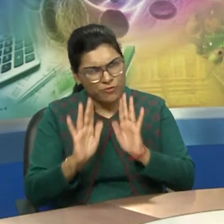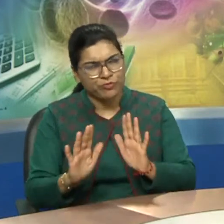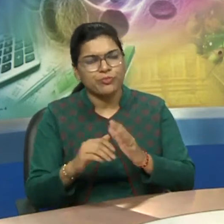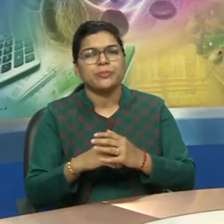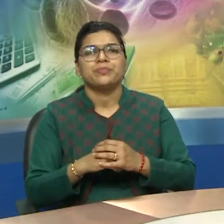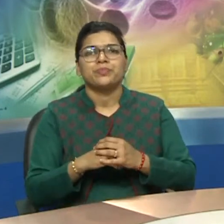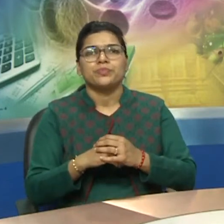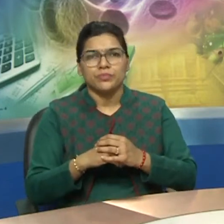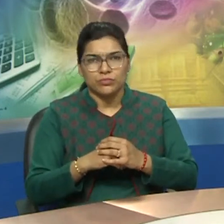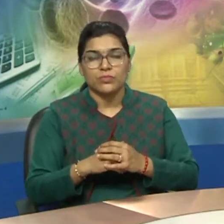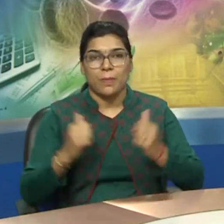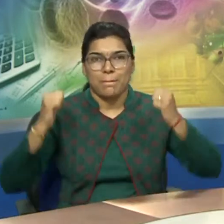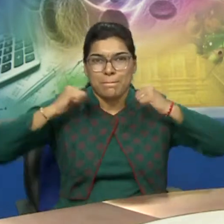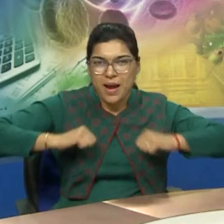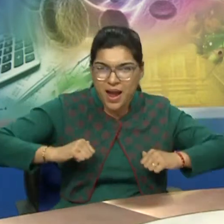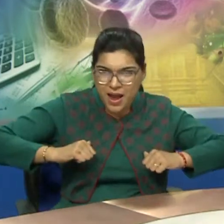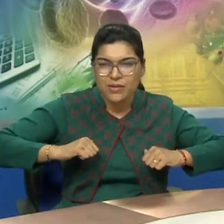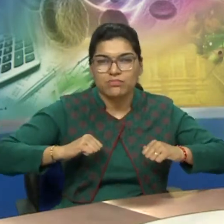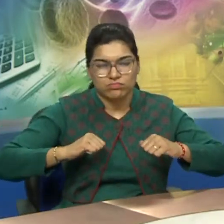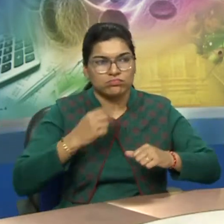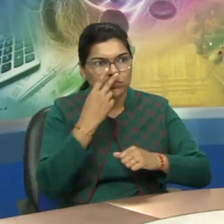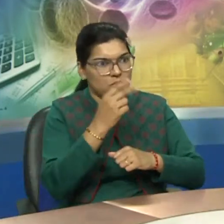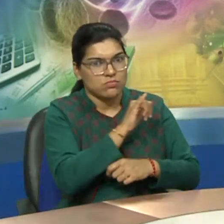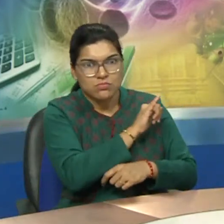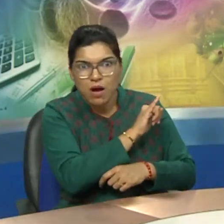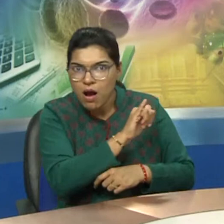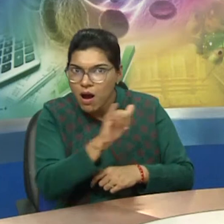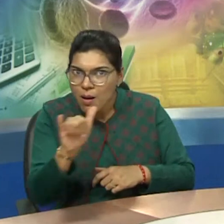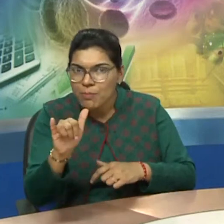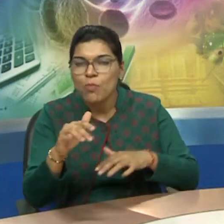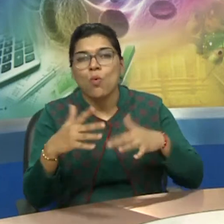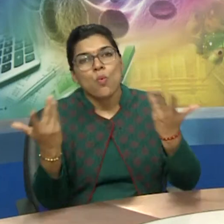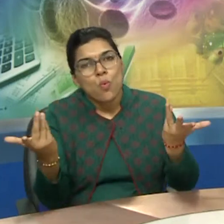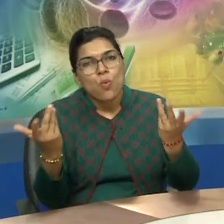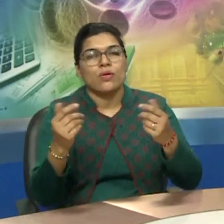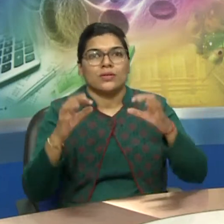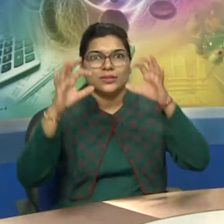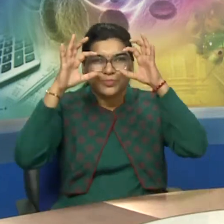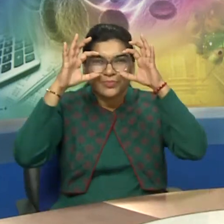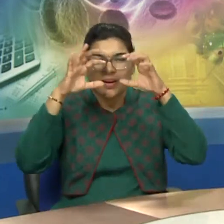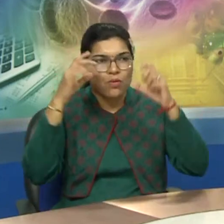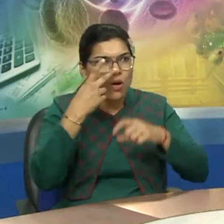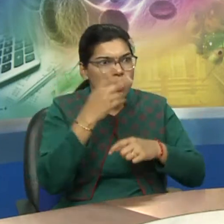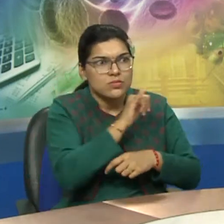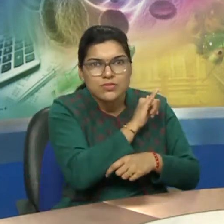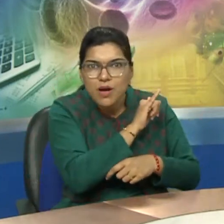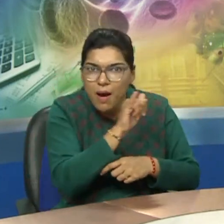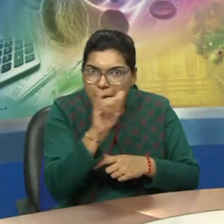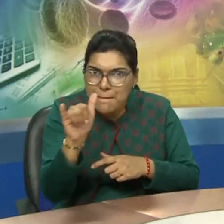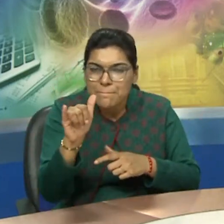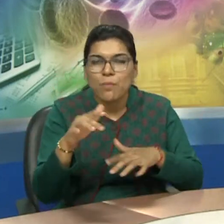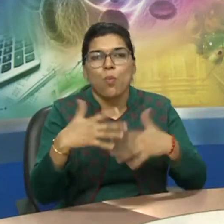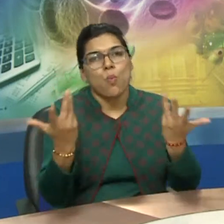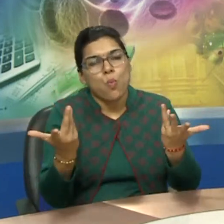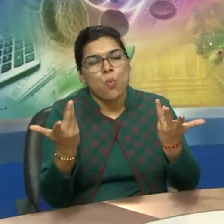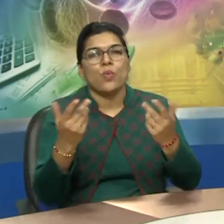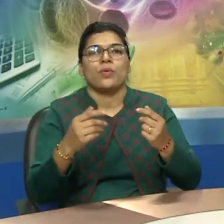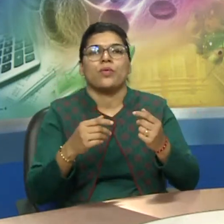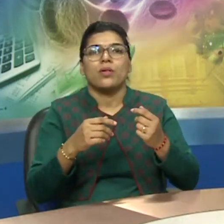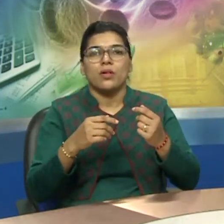Uniformly means a person wearing similar kind of dress. This is the one word, but beside that there are some other meaning.